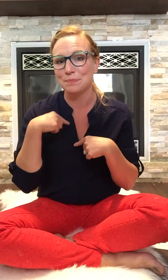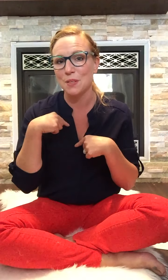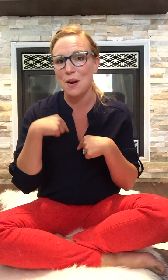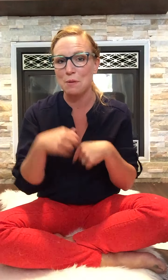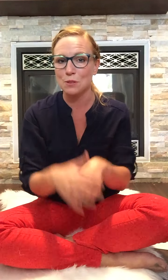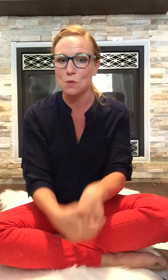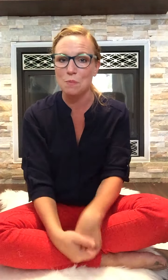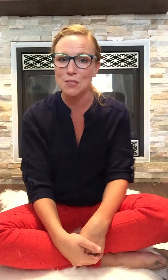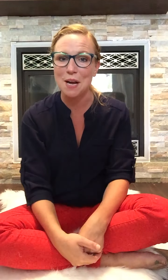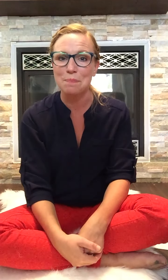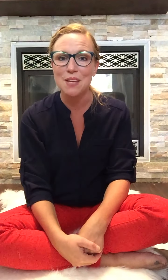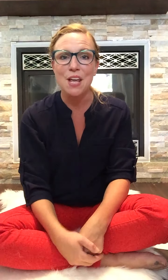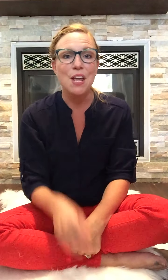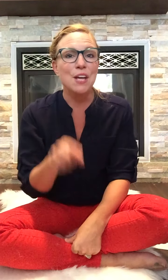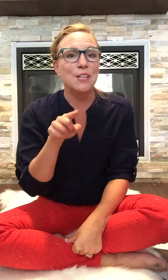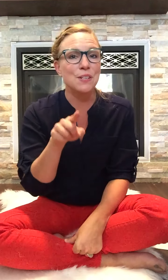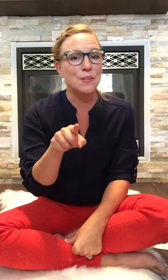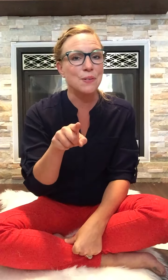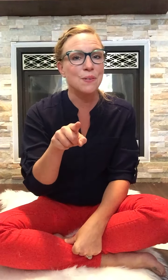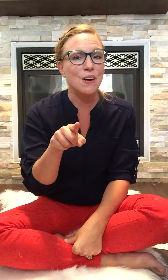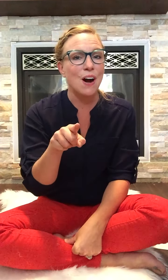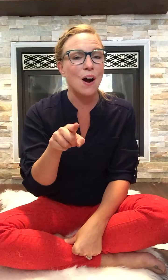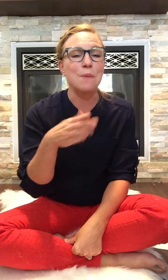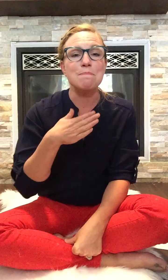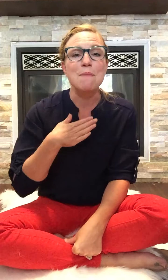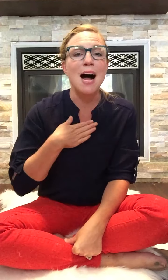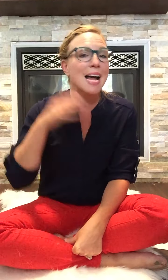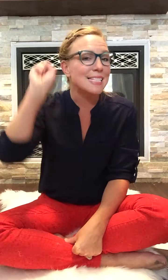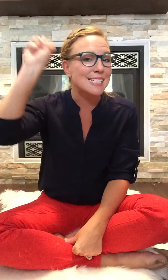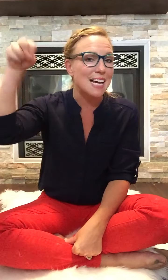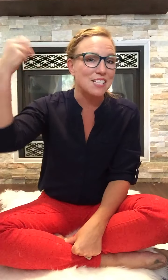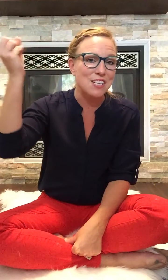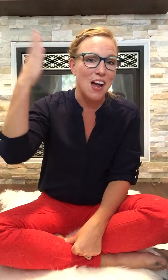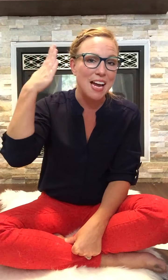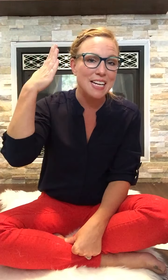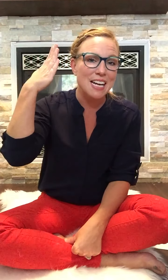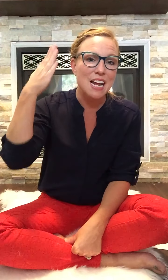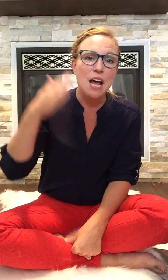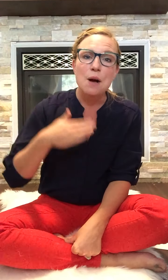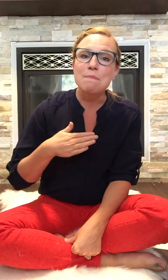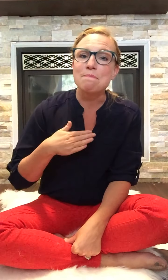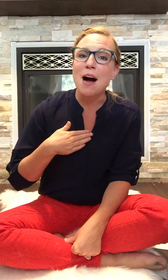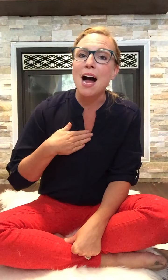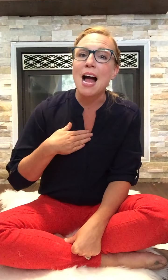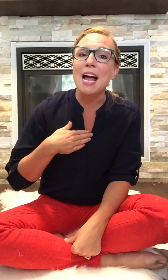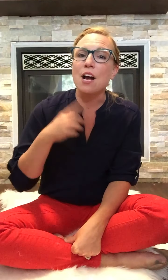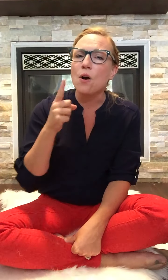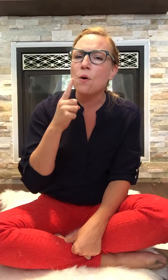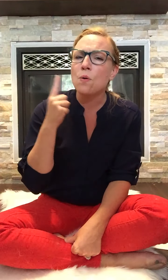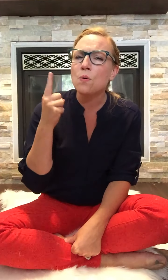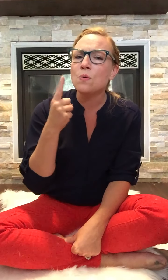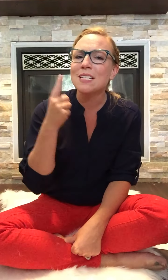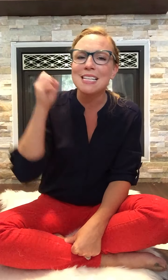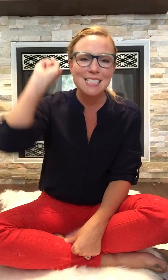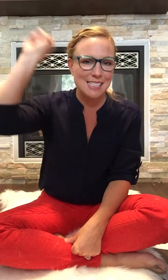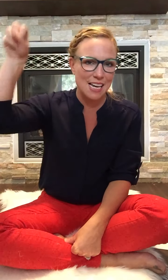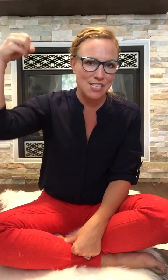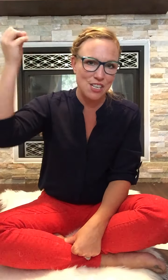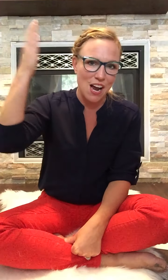All right, we'll do it one more time. You are my sunshine, my only